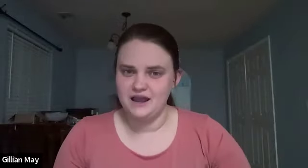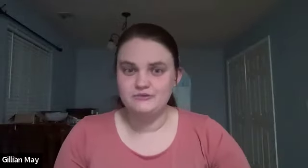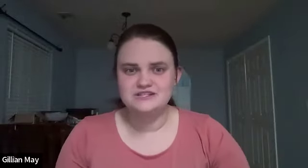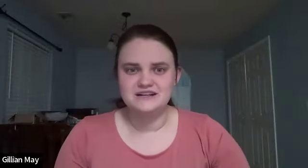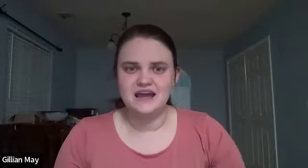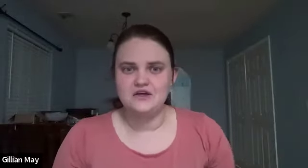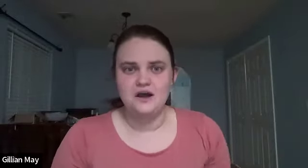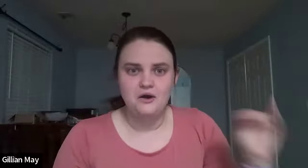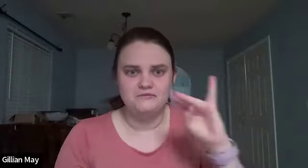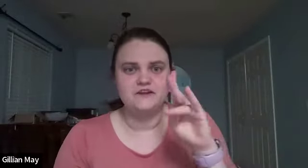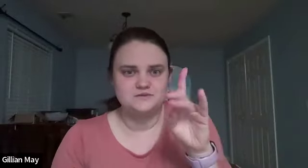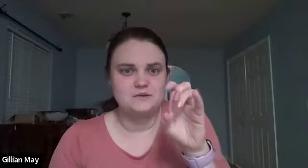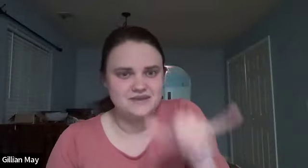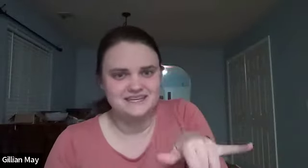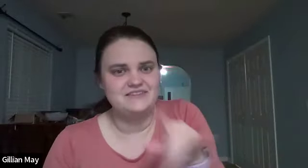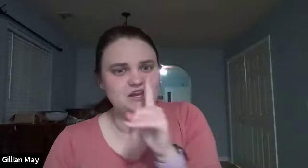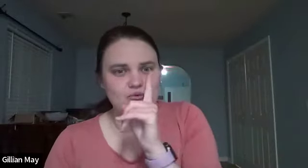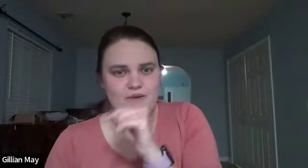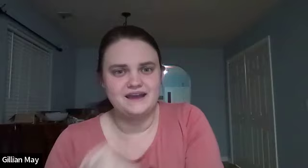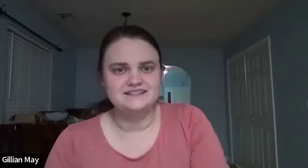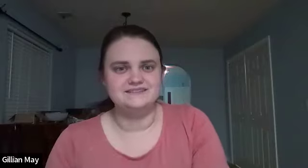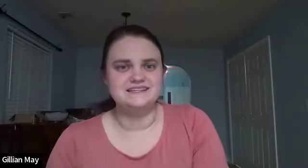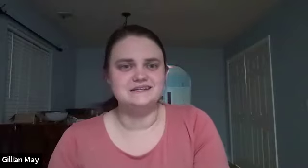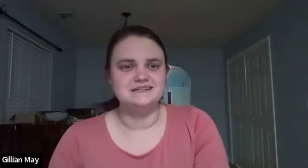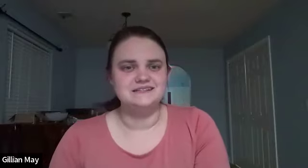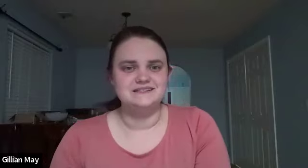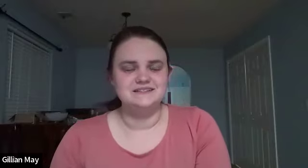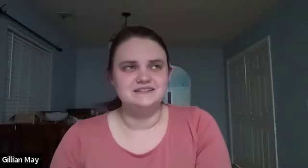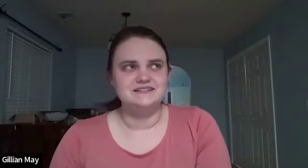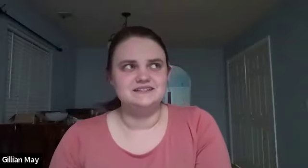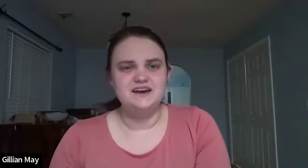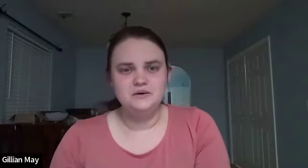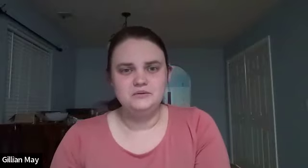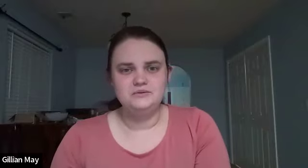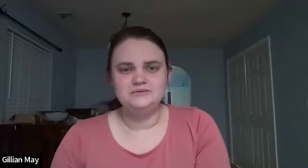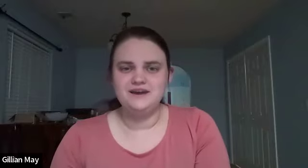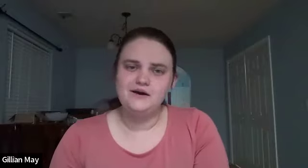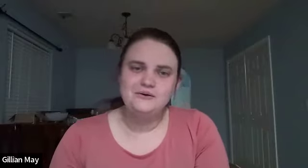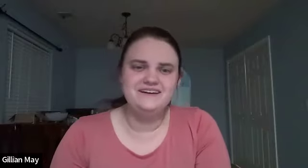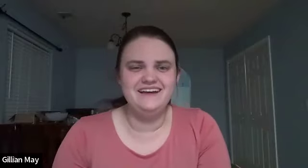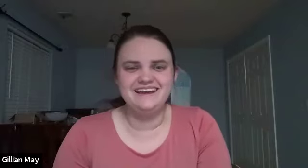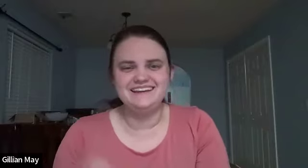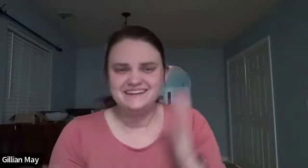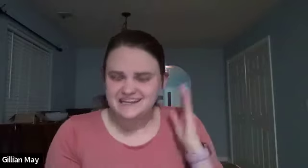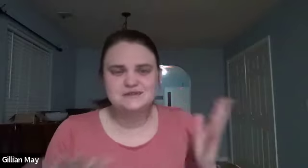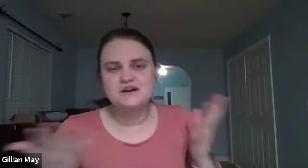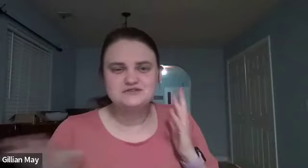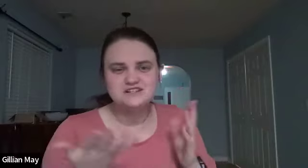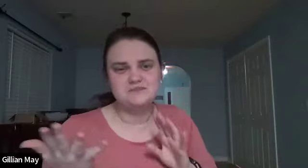I was learning, I thought, oh, finger spell Mickey and then go rat. And I was like, no, like, because I'm also not talking about